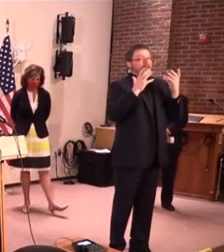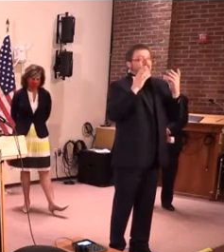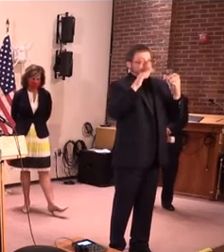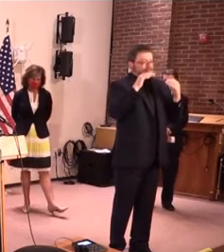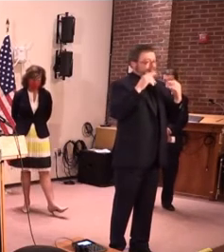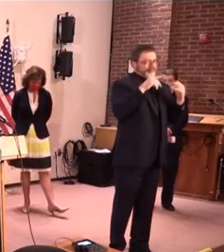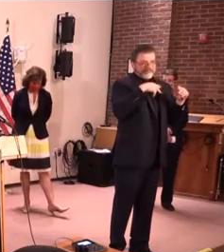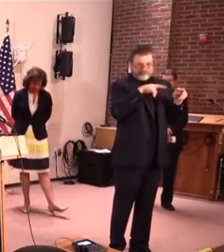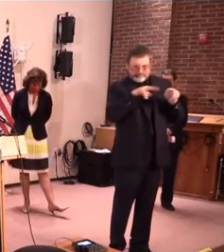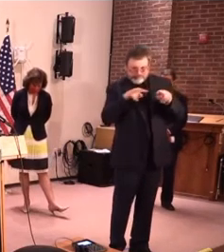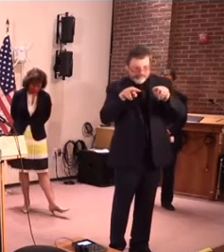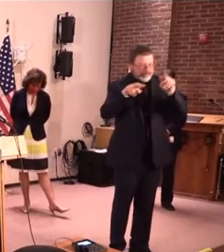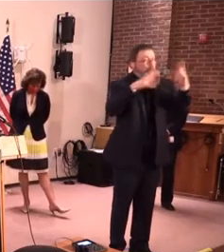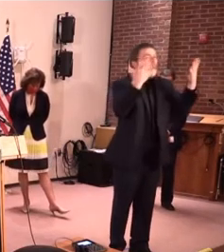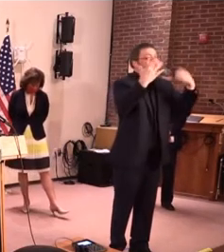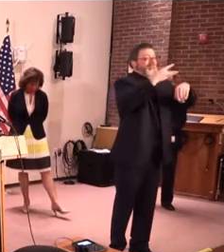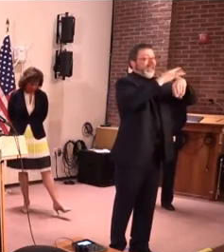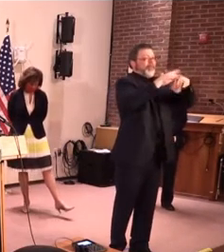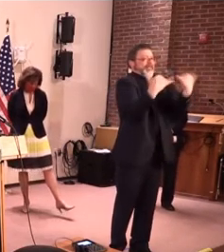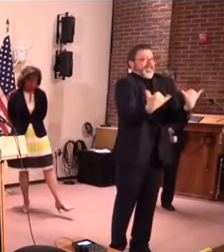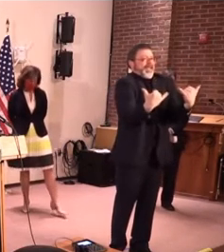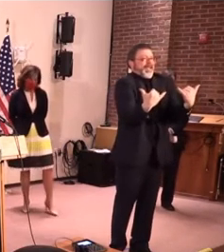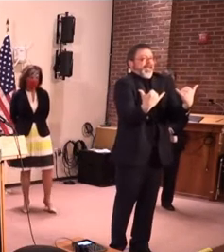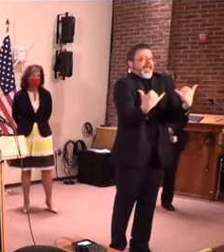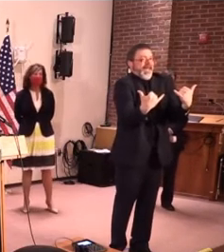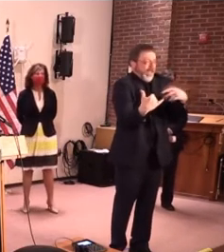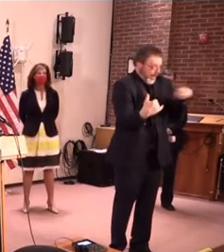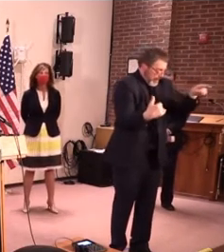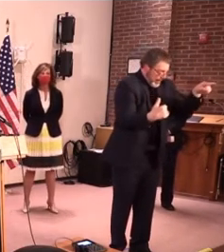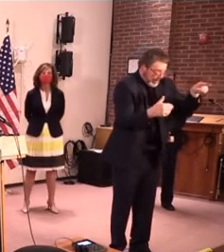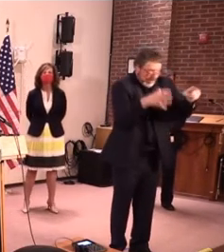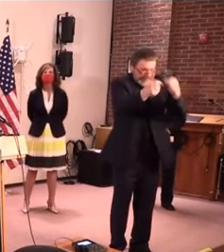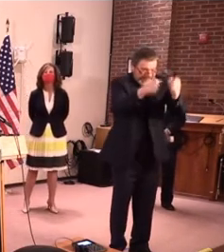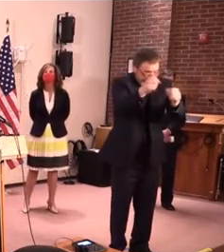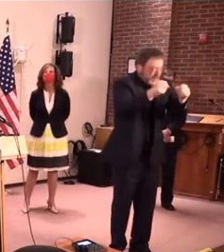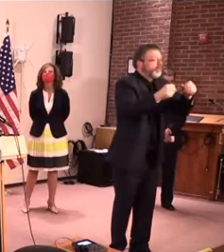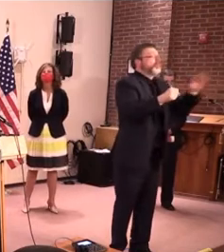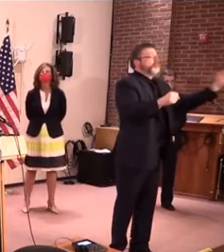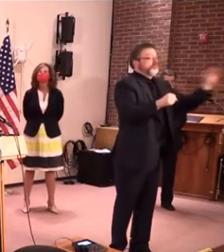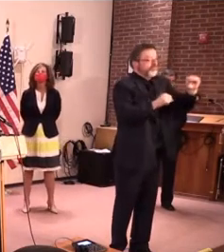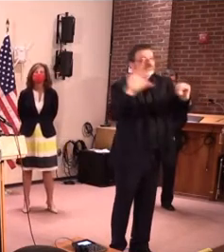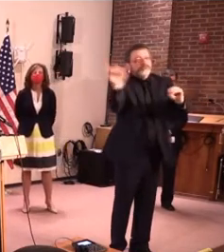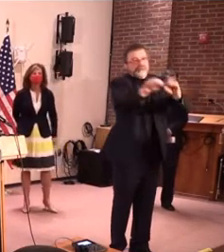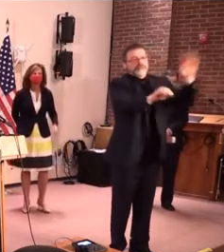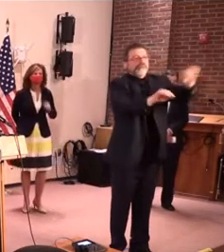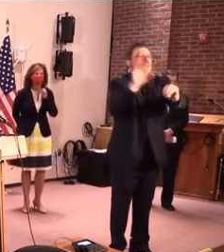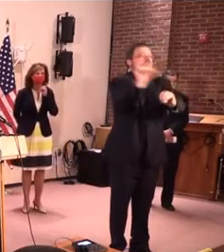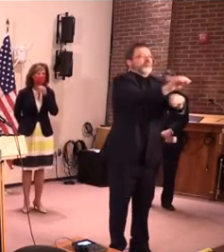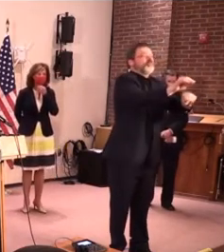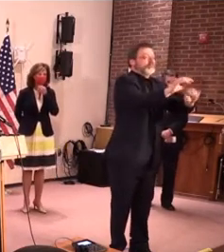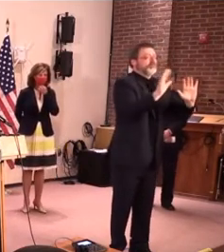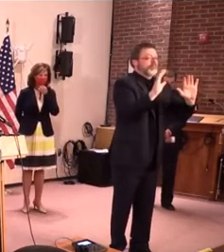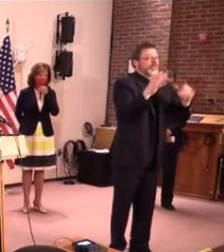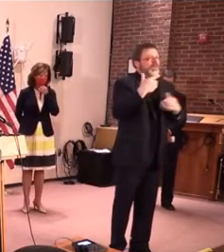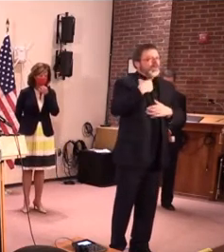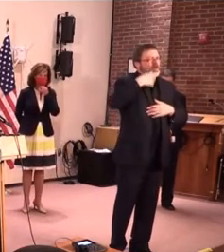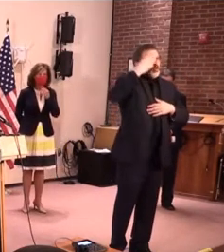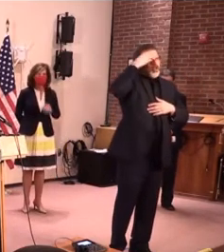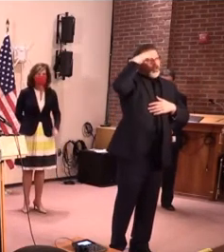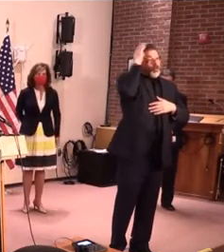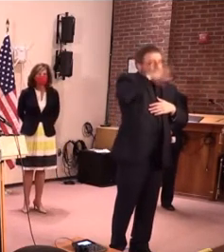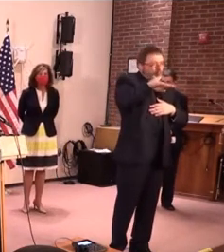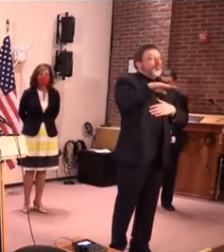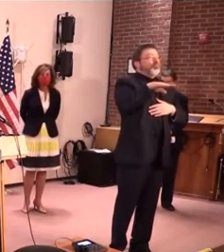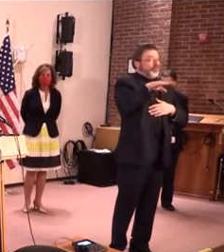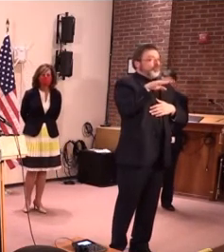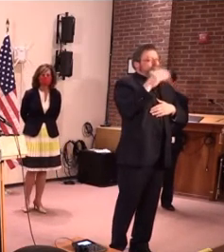situation. The units themselves, there's a good understanding of where they are, but as soon as this is